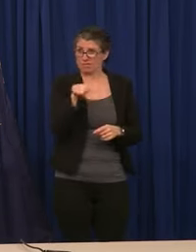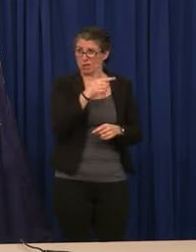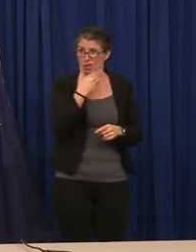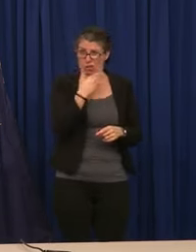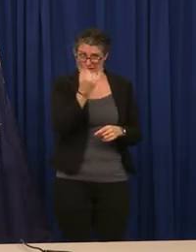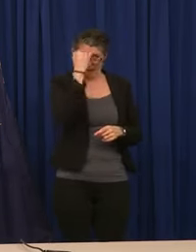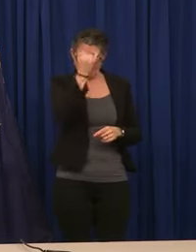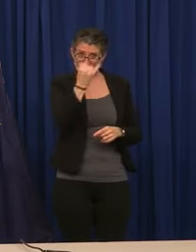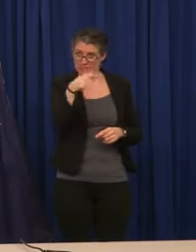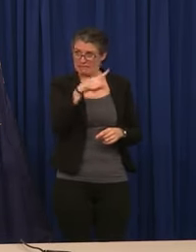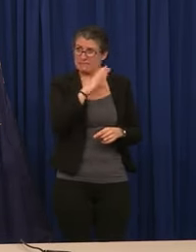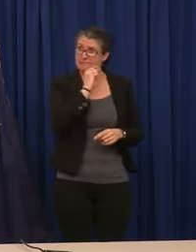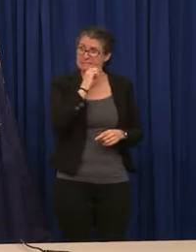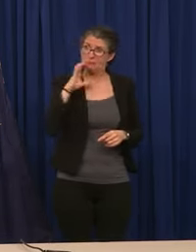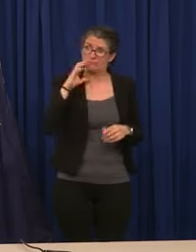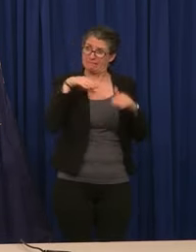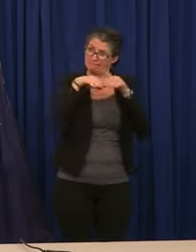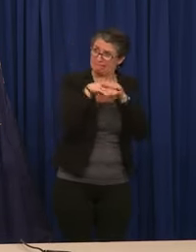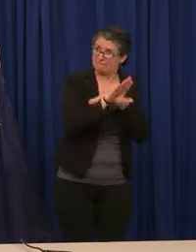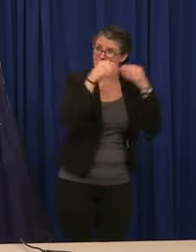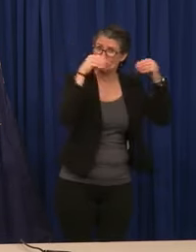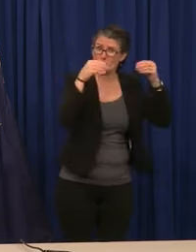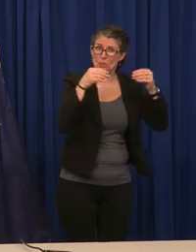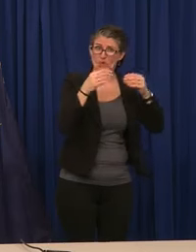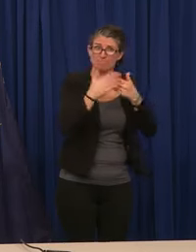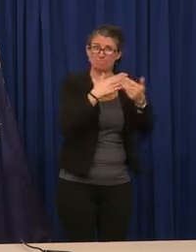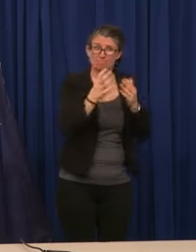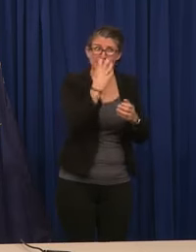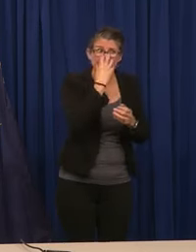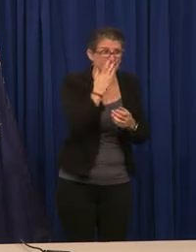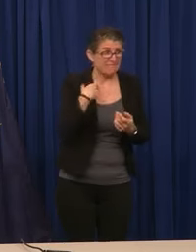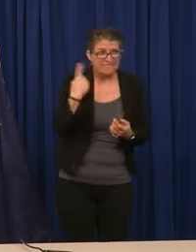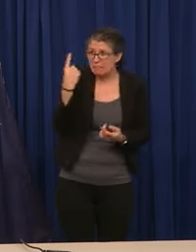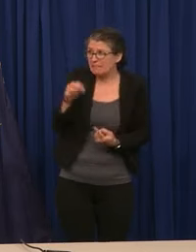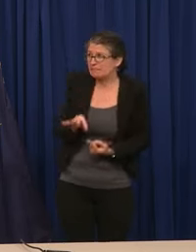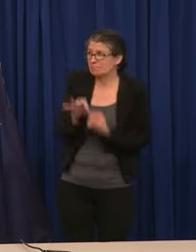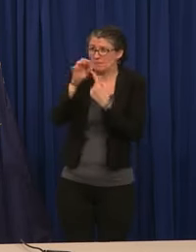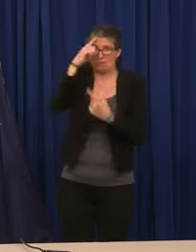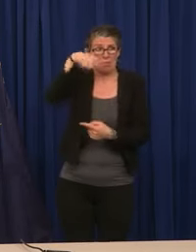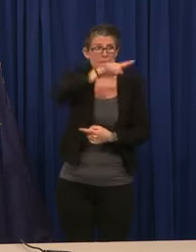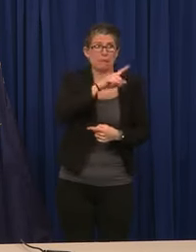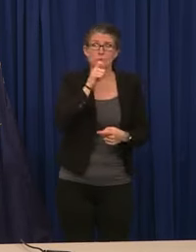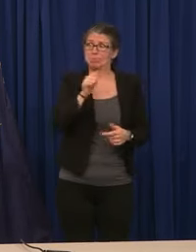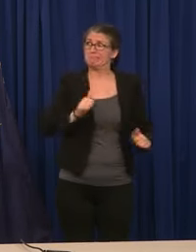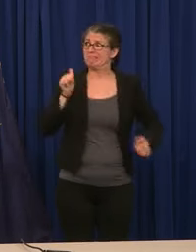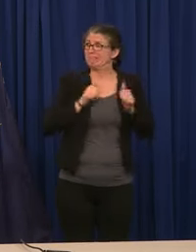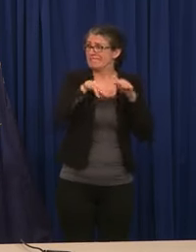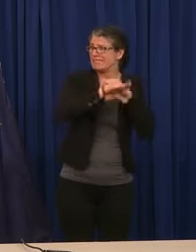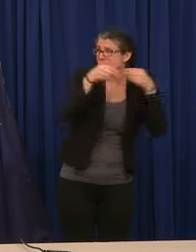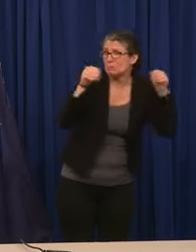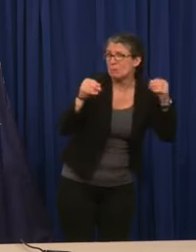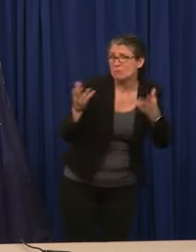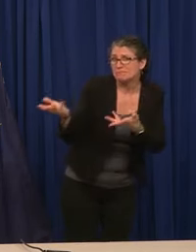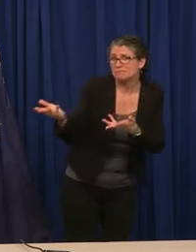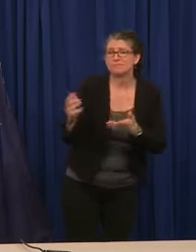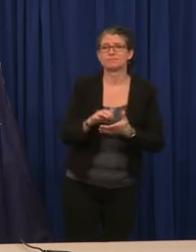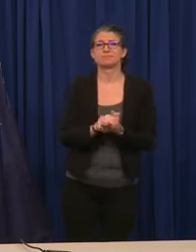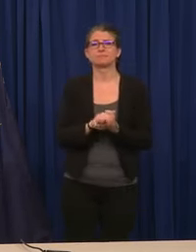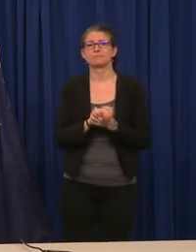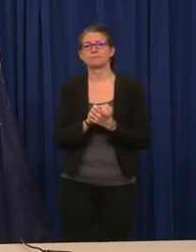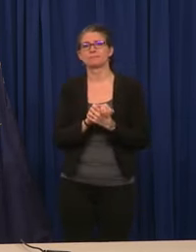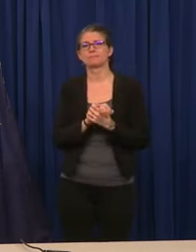special recommendations we might have for seniors. And, you know, Brad, I'll share with you what I've shared with my